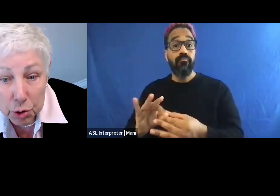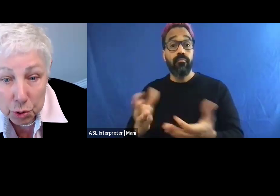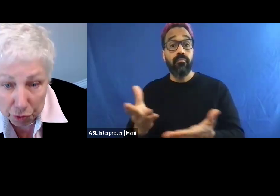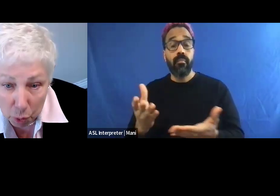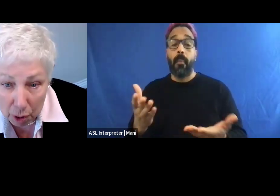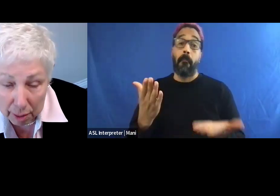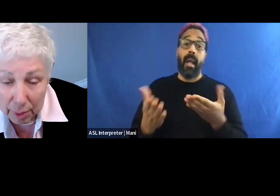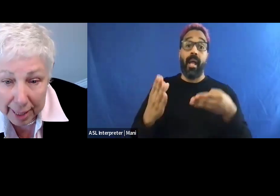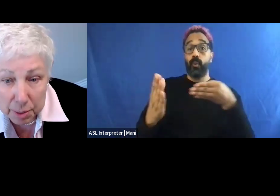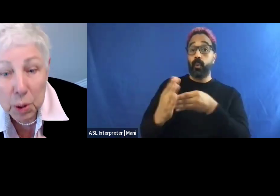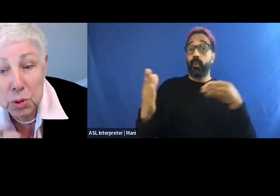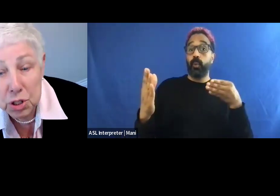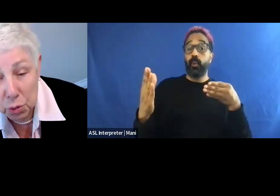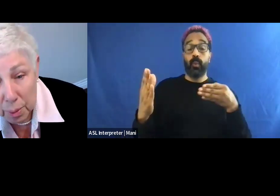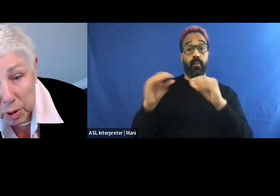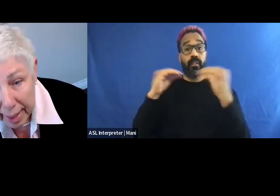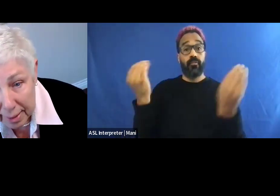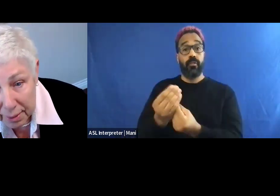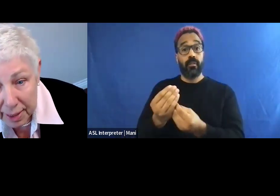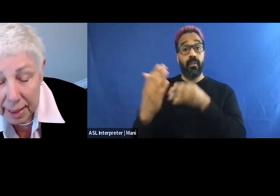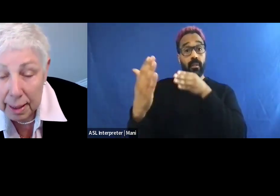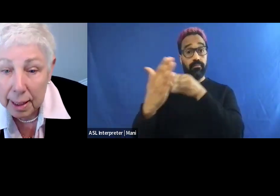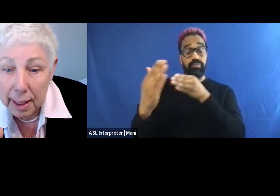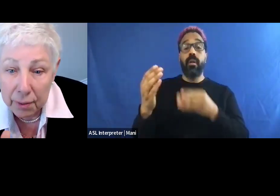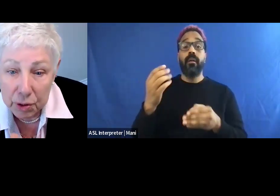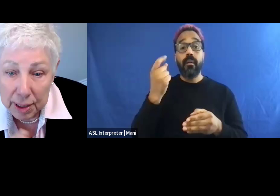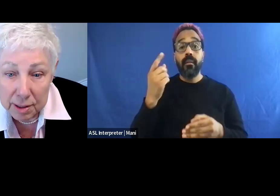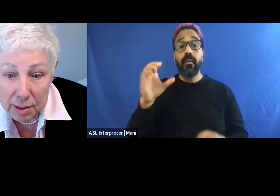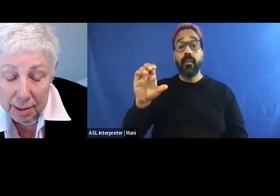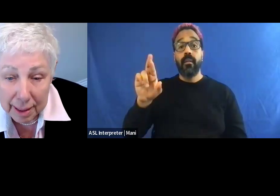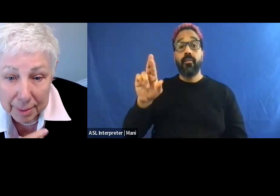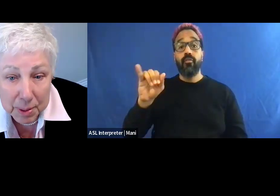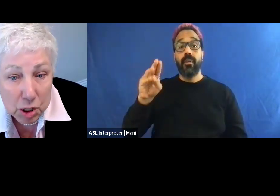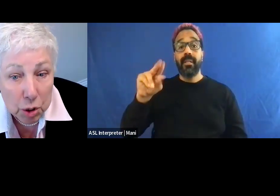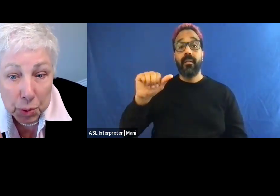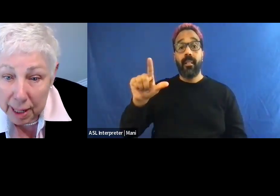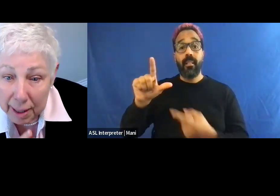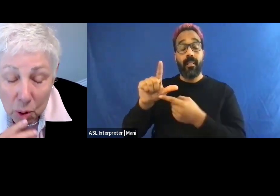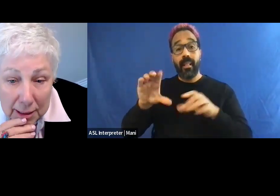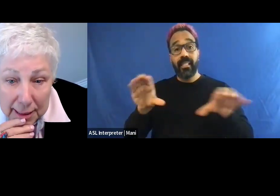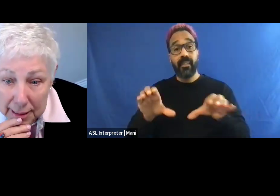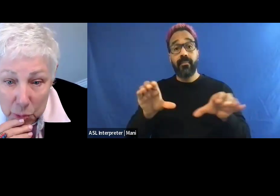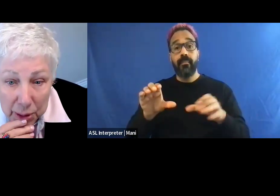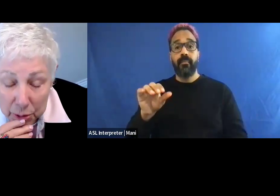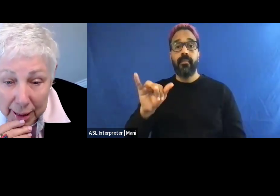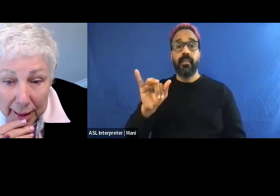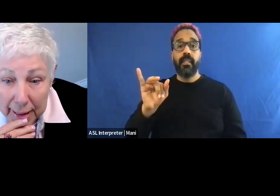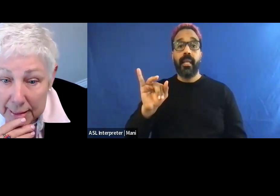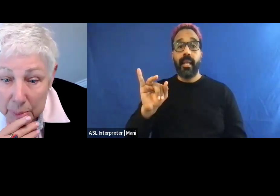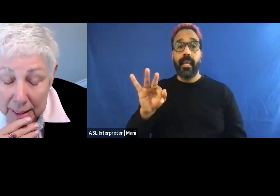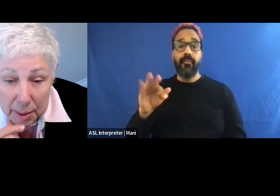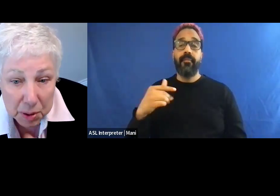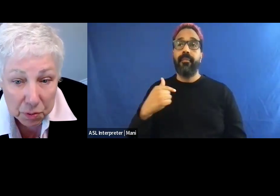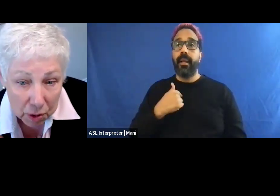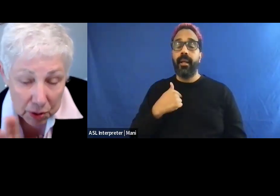get sued for, as opposed to criminal activity. If you didn't scoop your sidewalks and it's a winter day